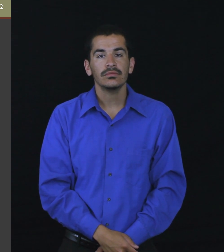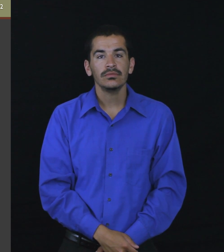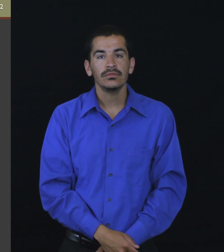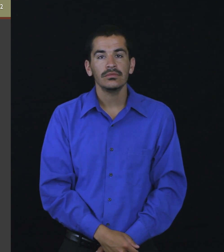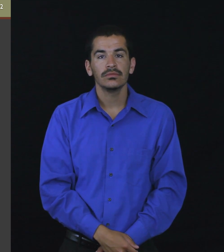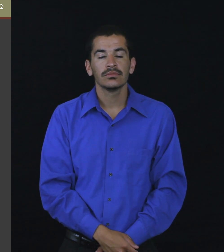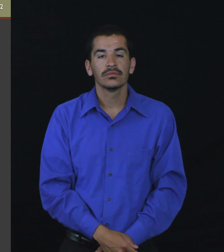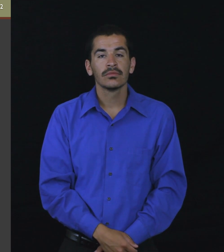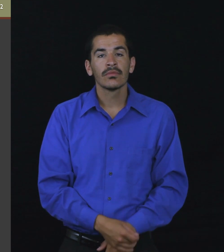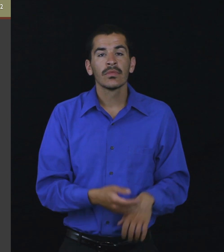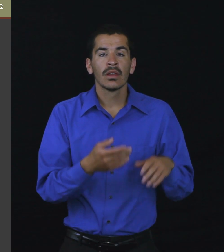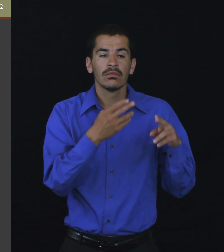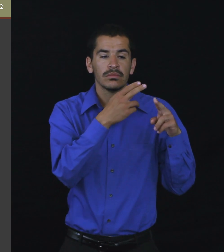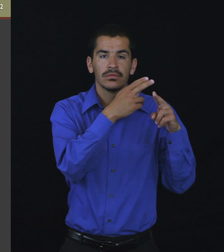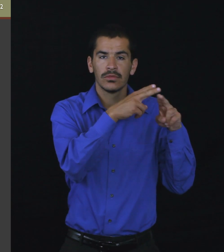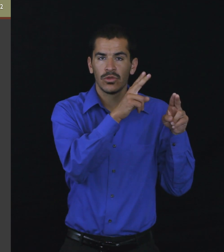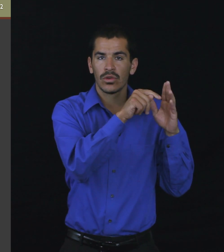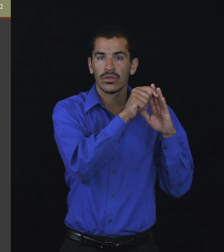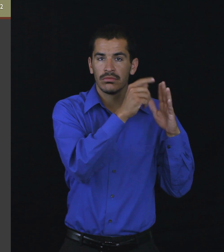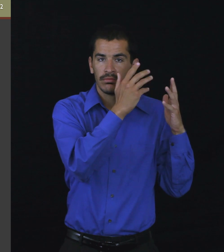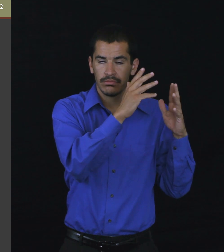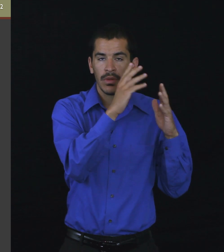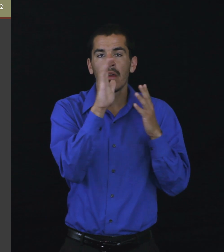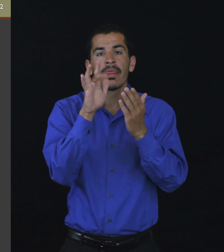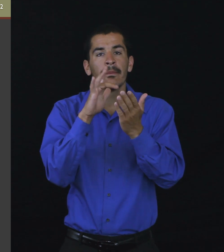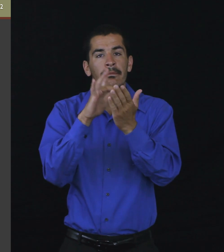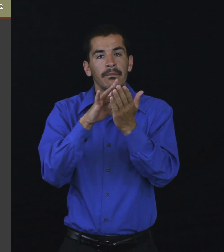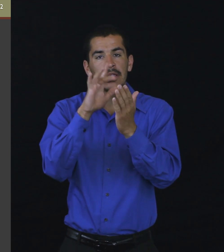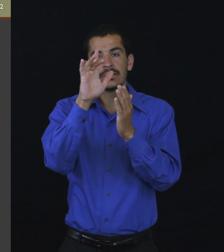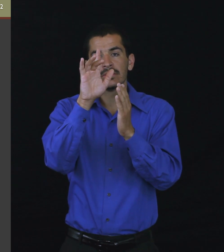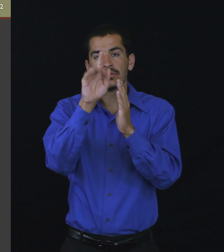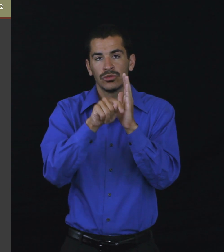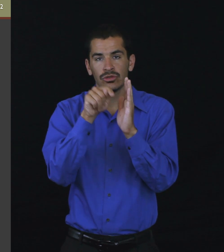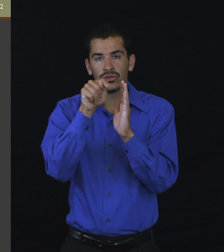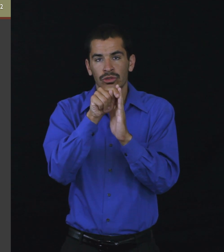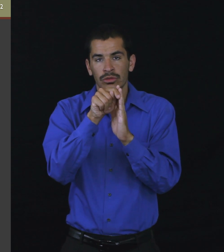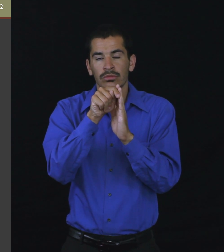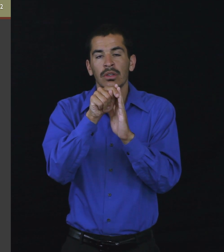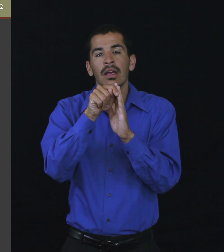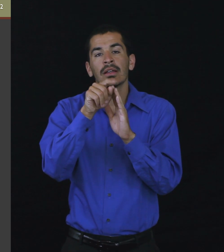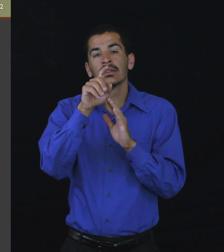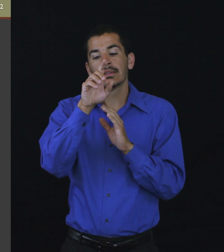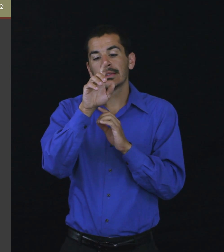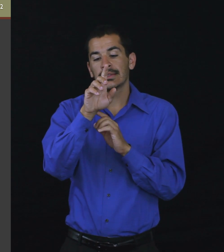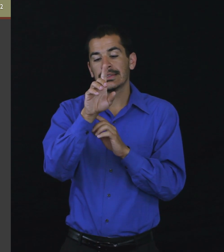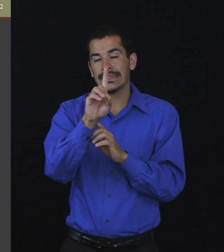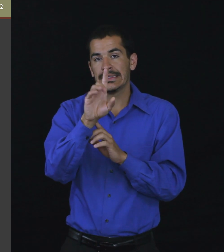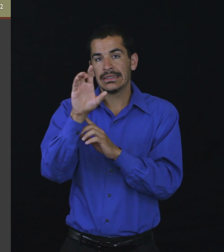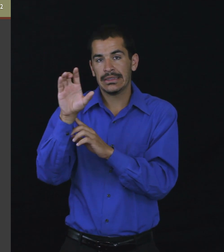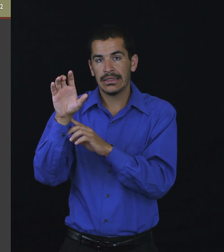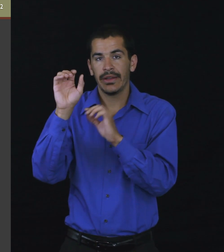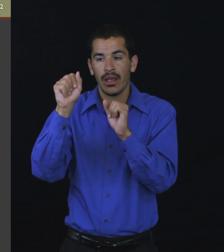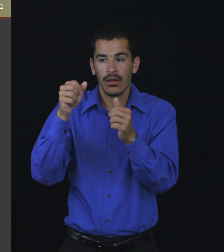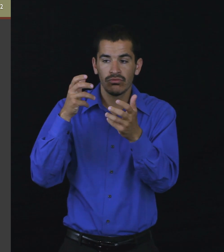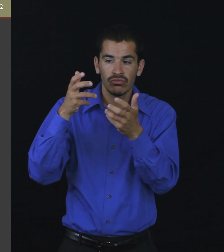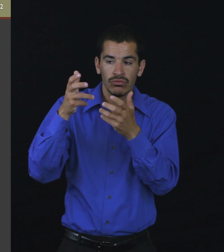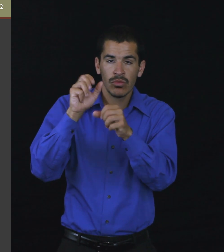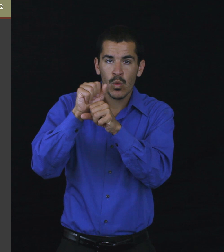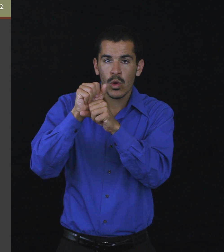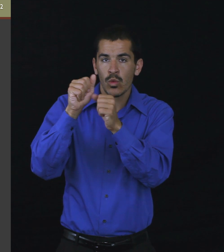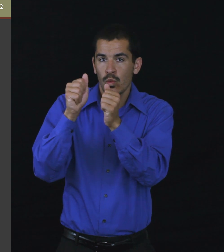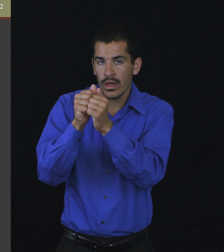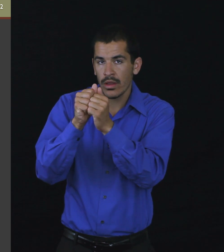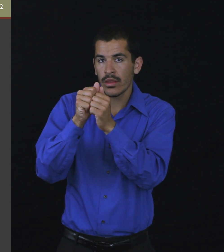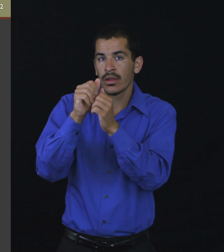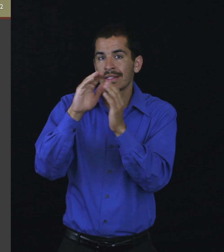In the midterm, DCC can work with the City of Albuquerque to develop the future DCC